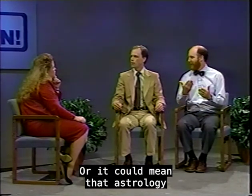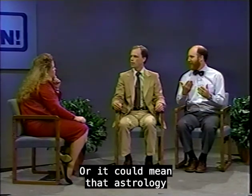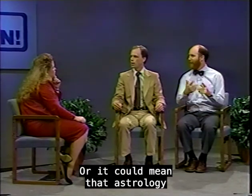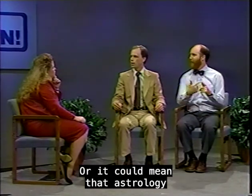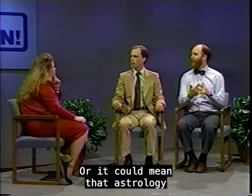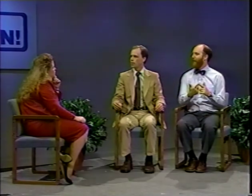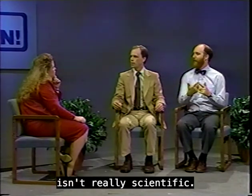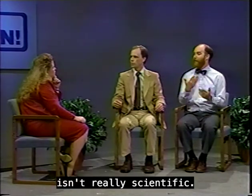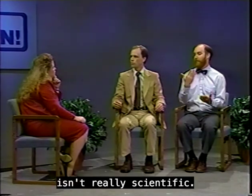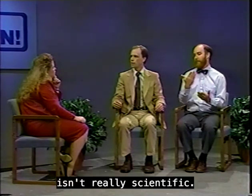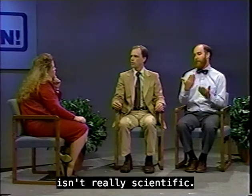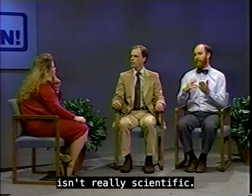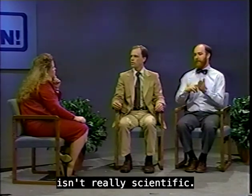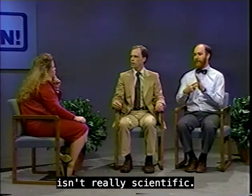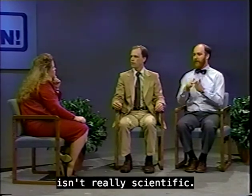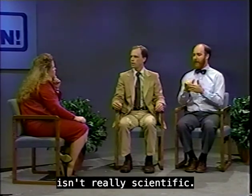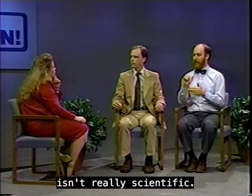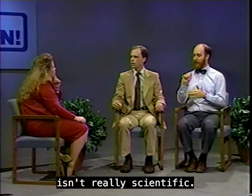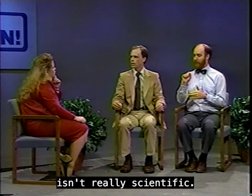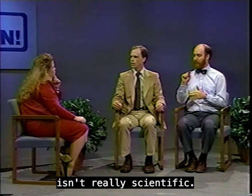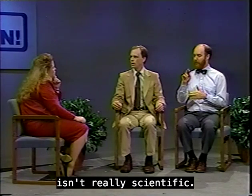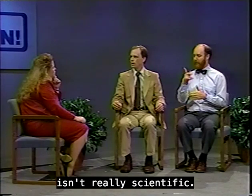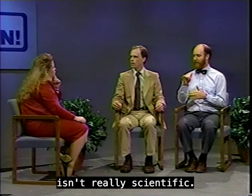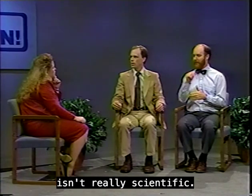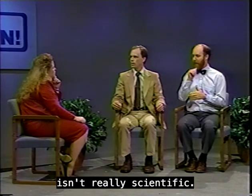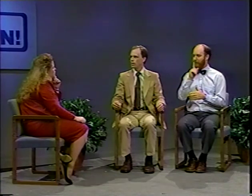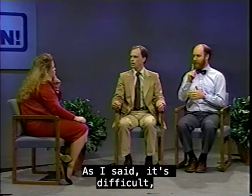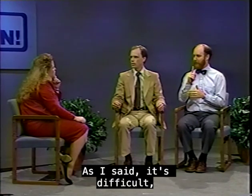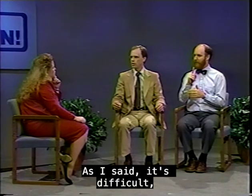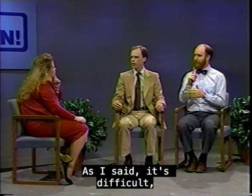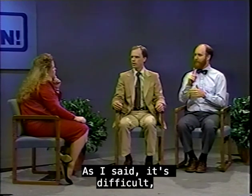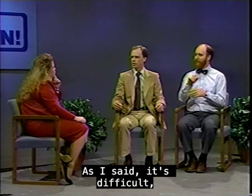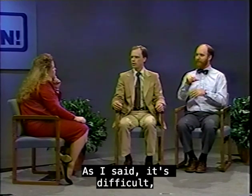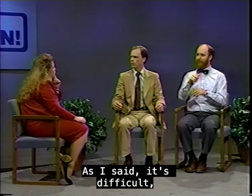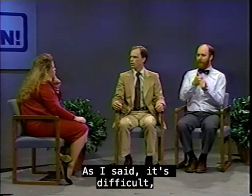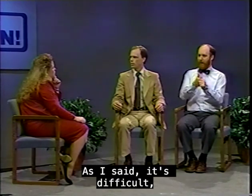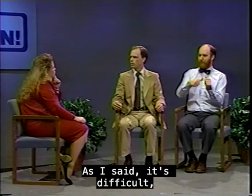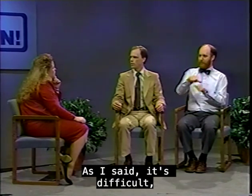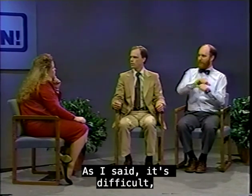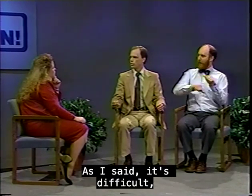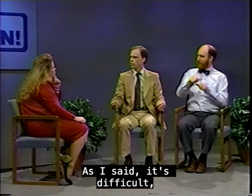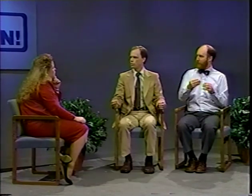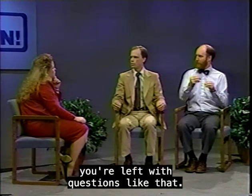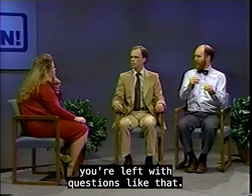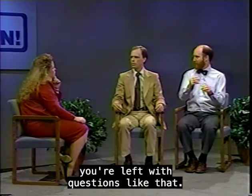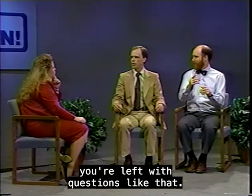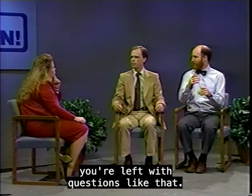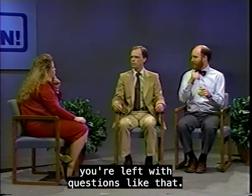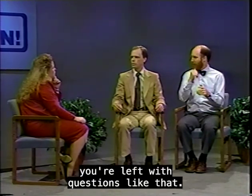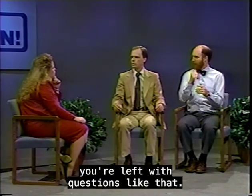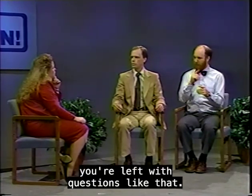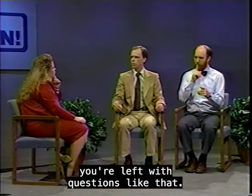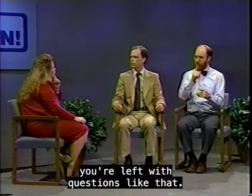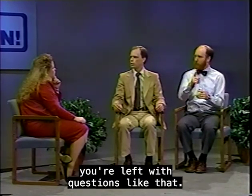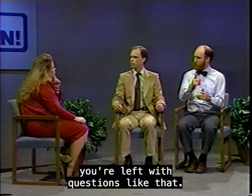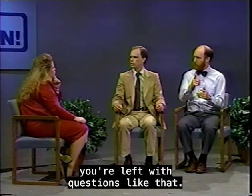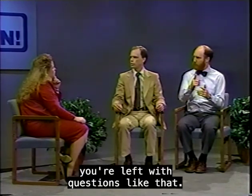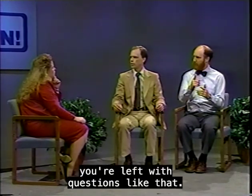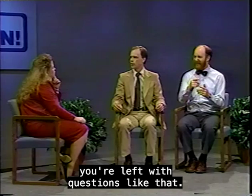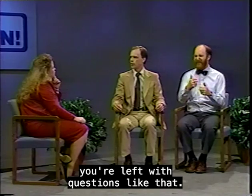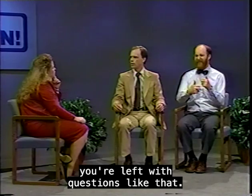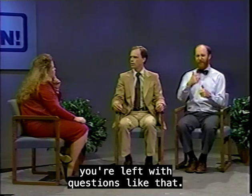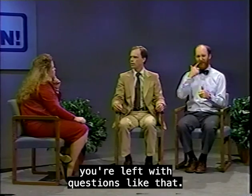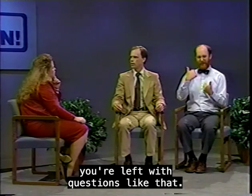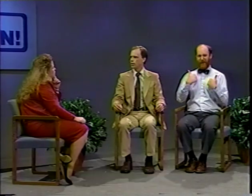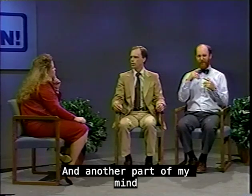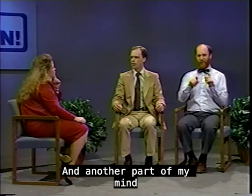astrology isn't really scientific. As I said, it's difficult because you're left with questions